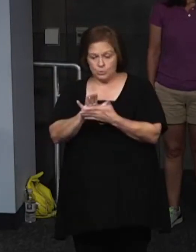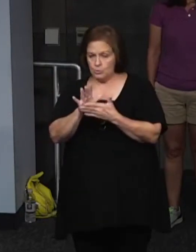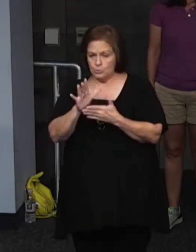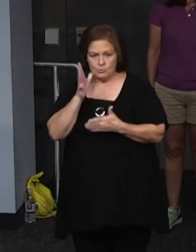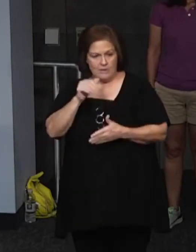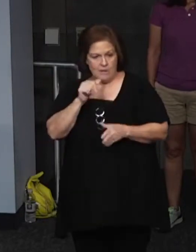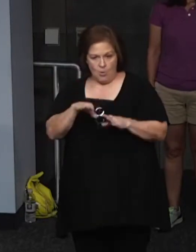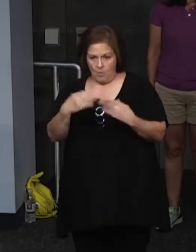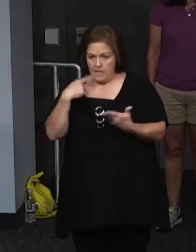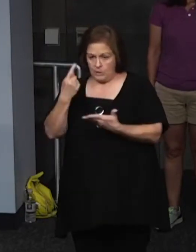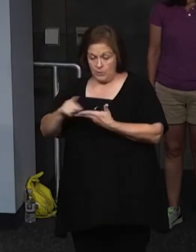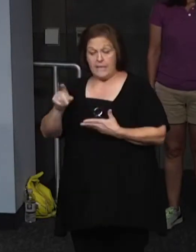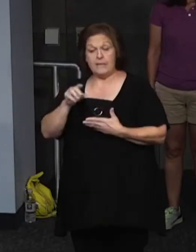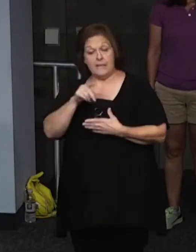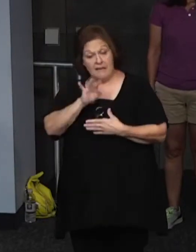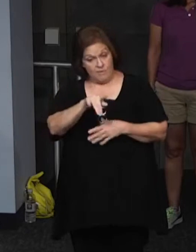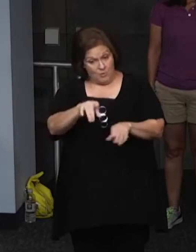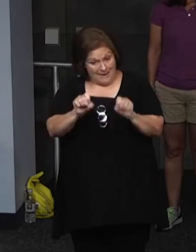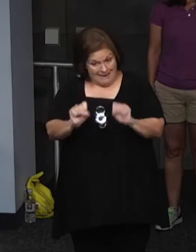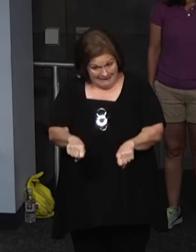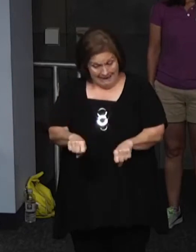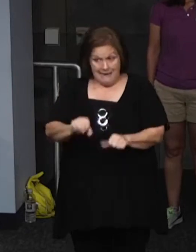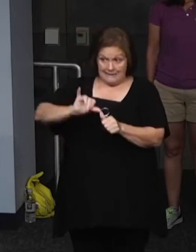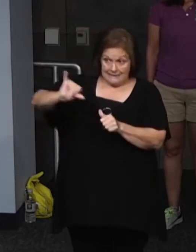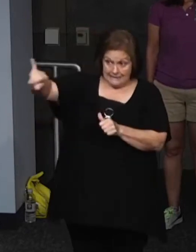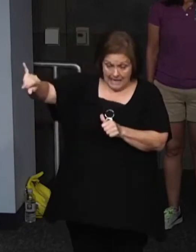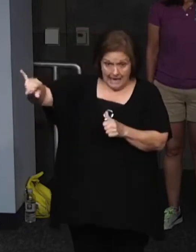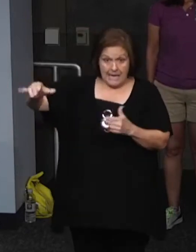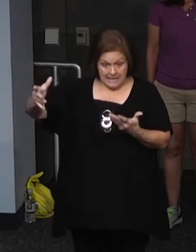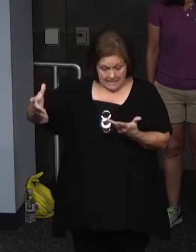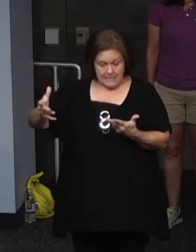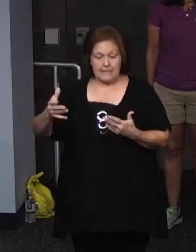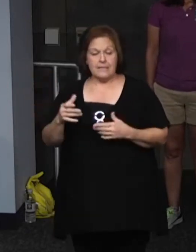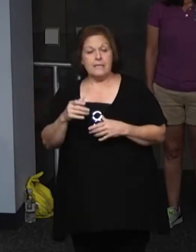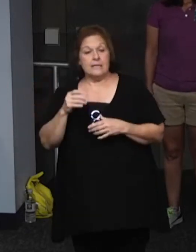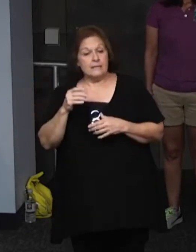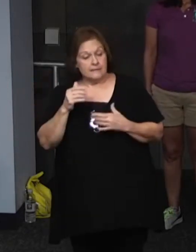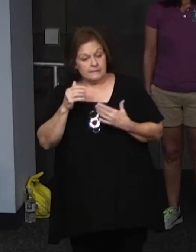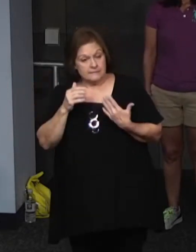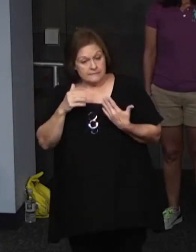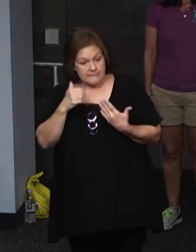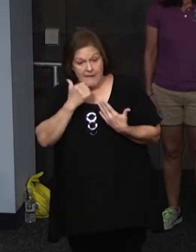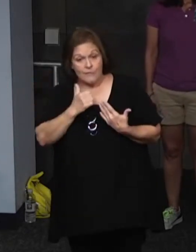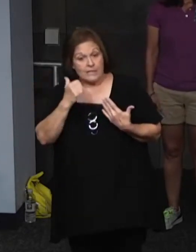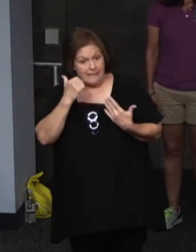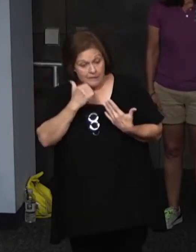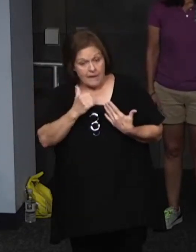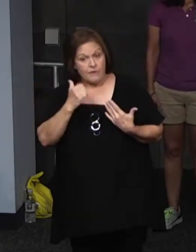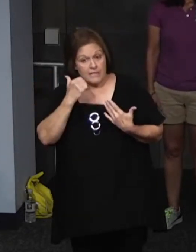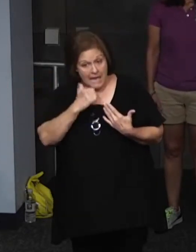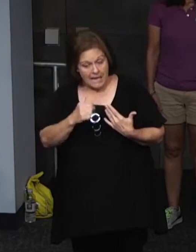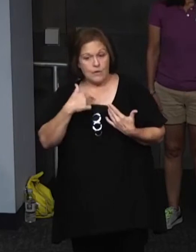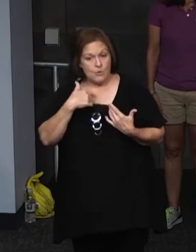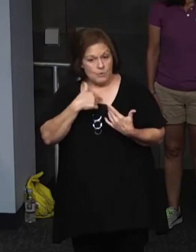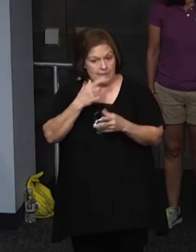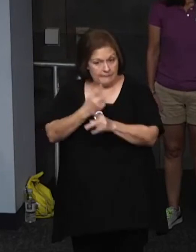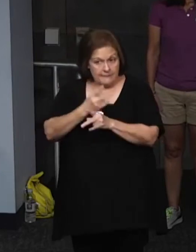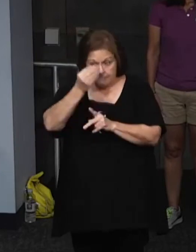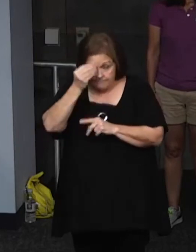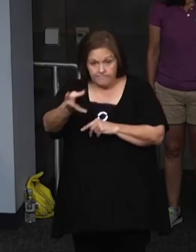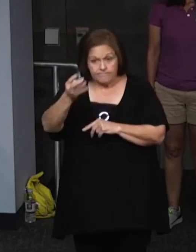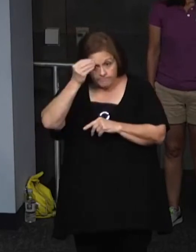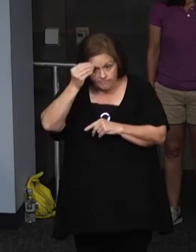can afford to be away and life, again, we're putting it back together day by day, and we're trying to give you all the information that you